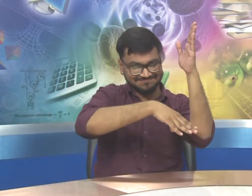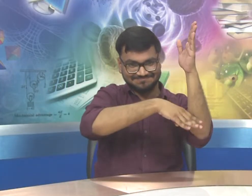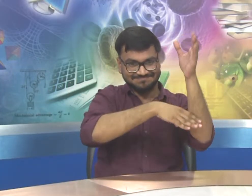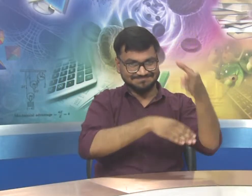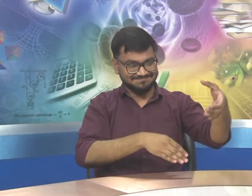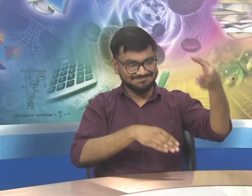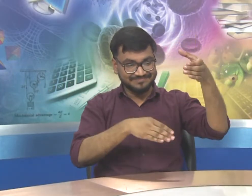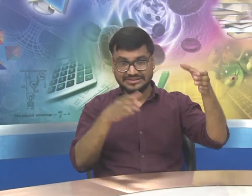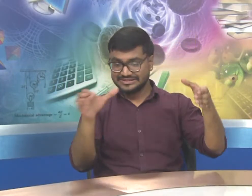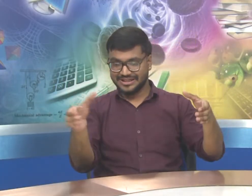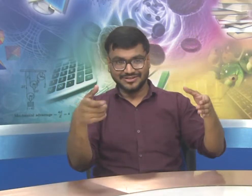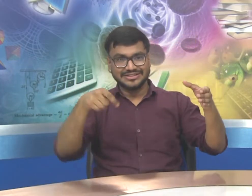teaspoons of water.